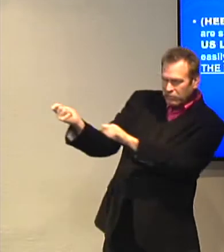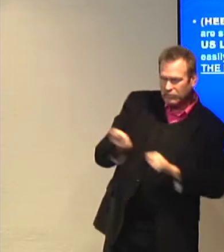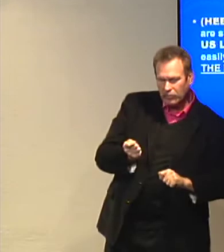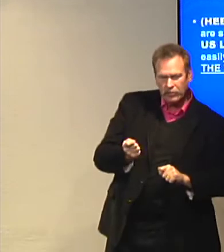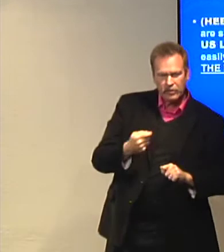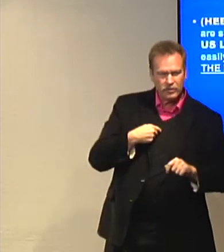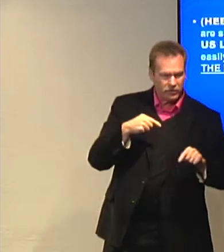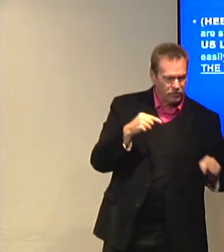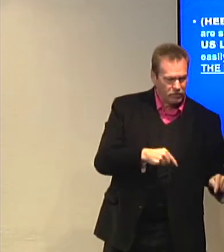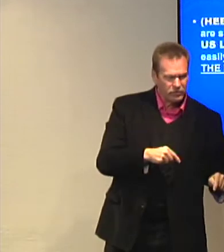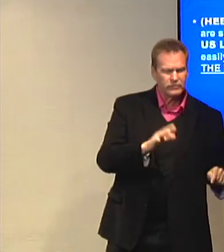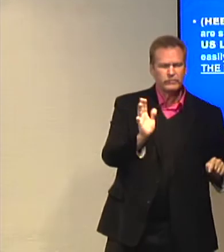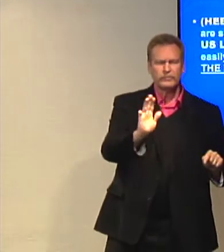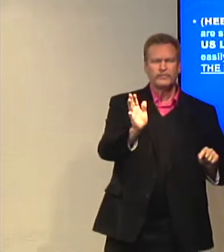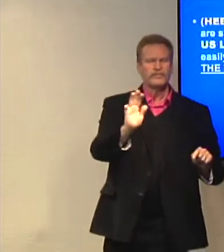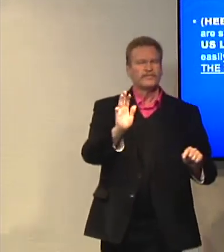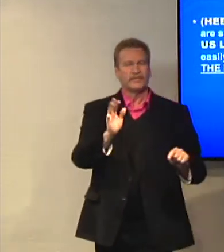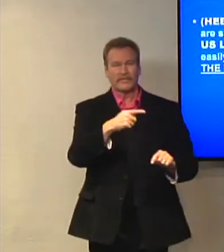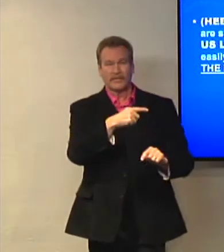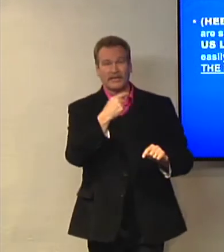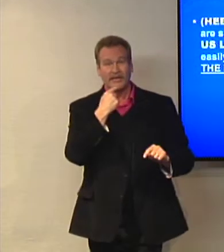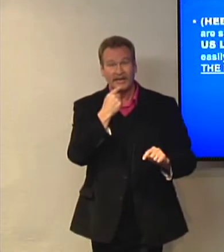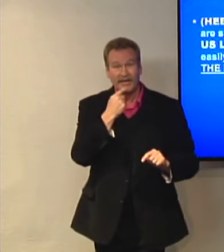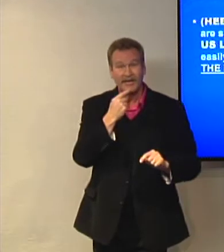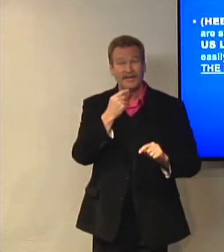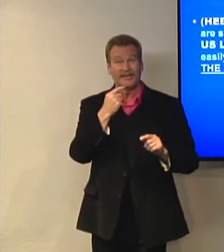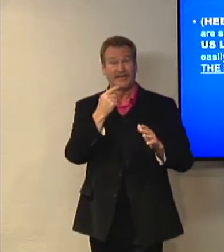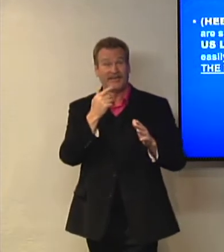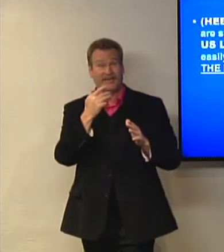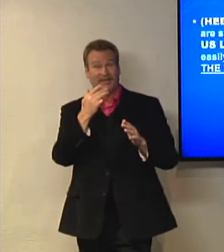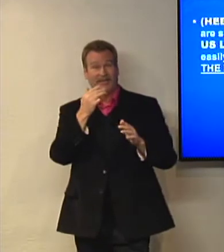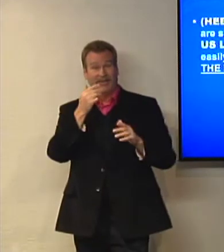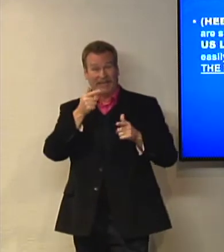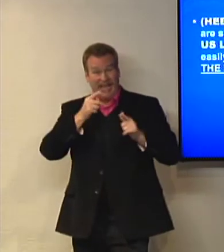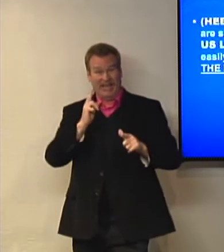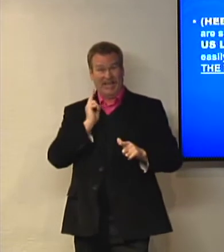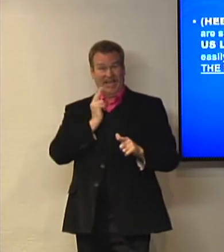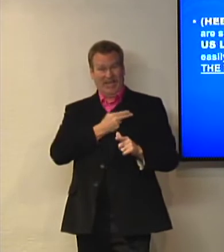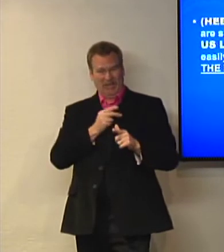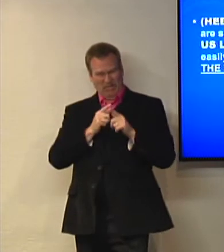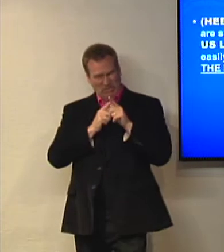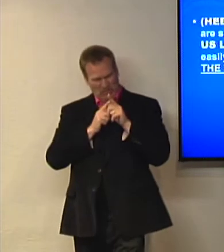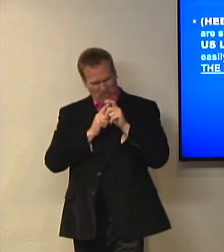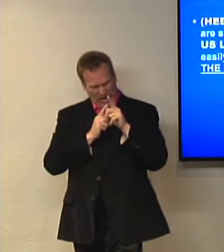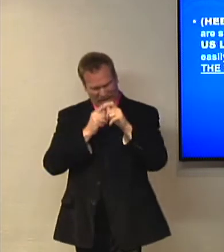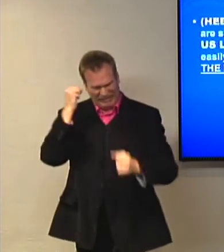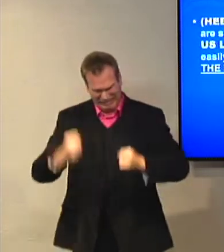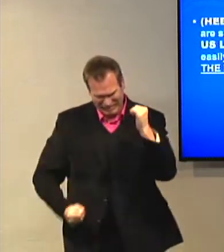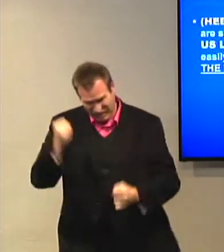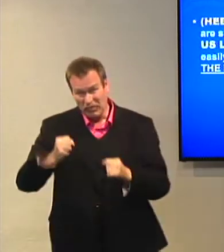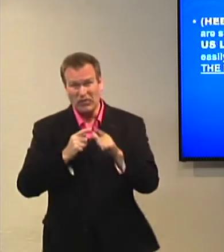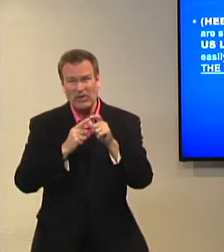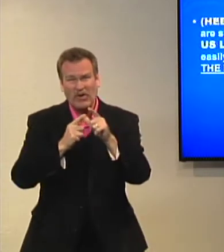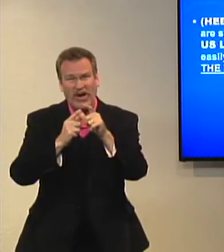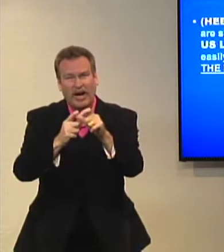It entraps us, it ensnares us. He's saying, let us lay aside those things and instead let us run